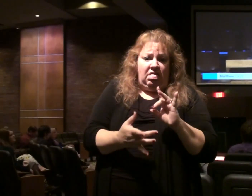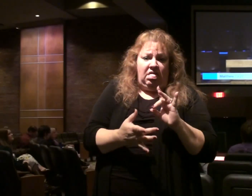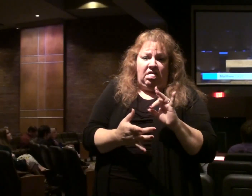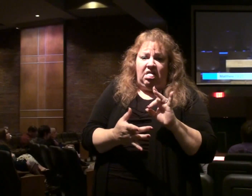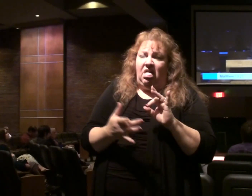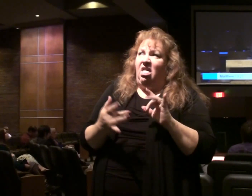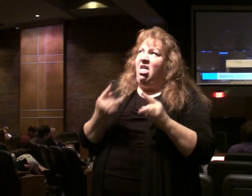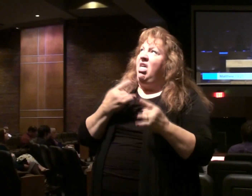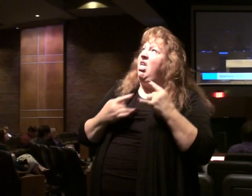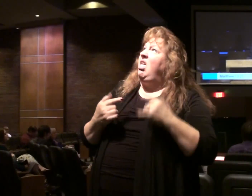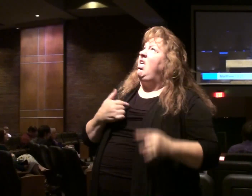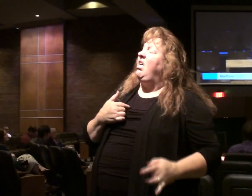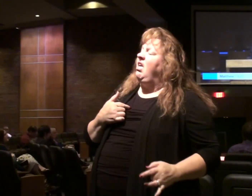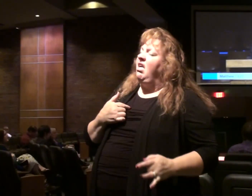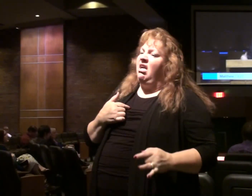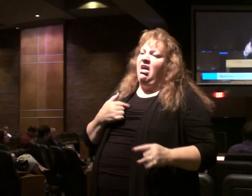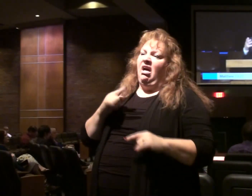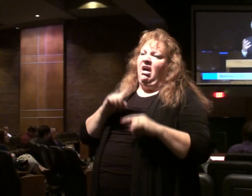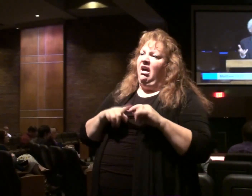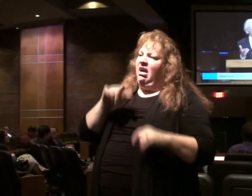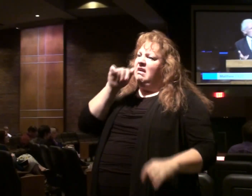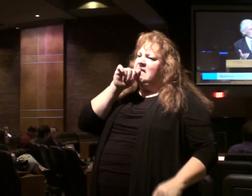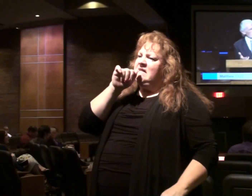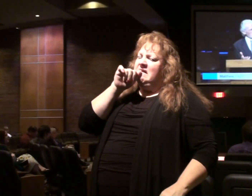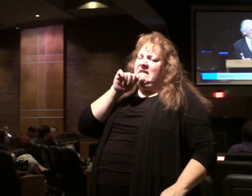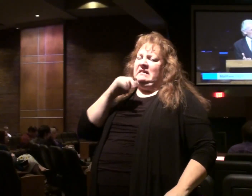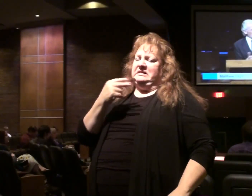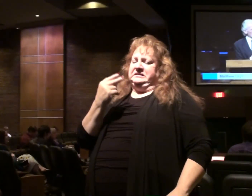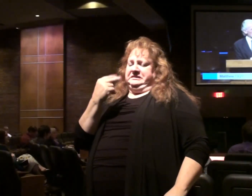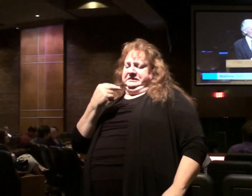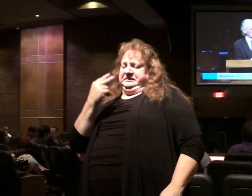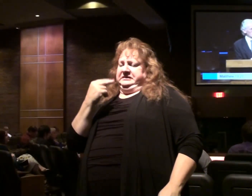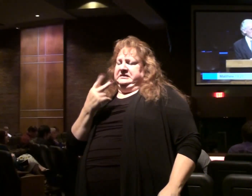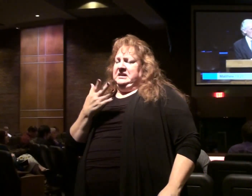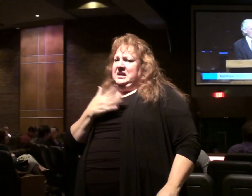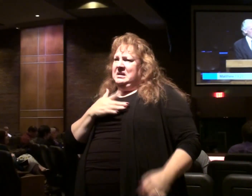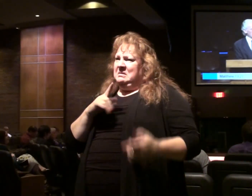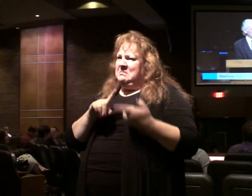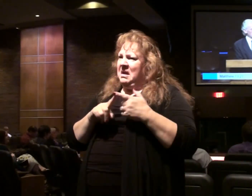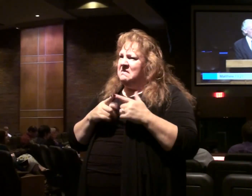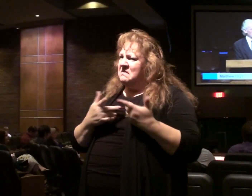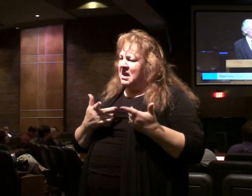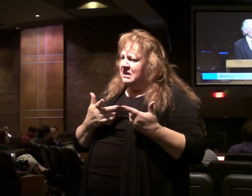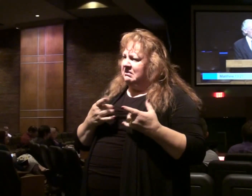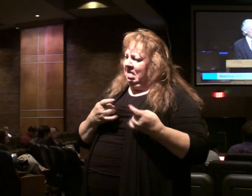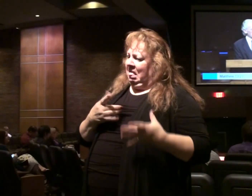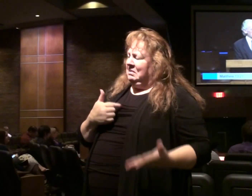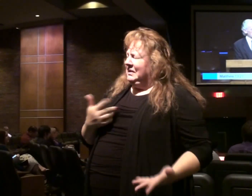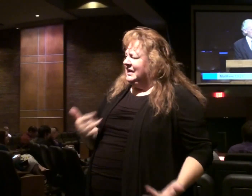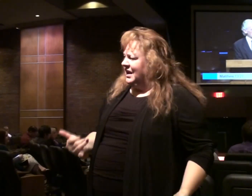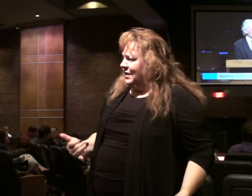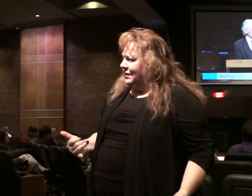here. I can't take being treated this way by former friends of that.